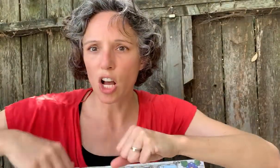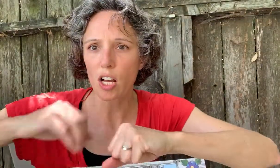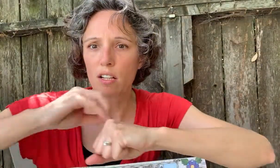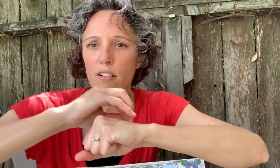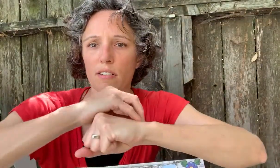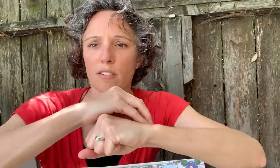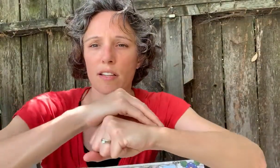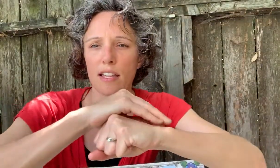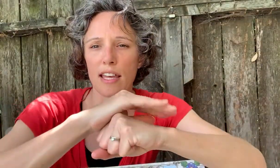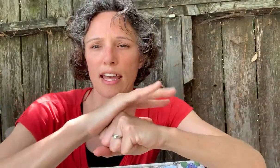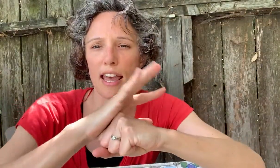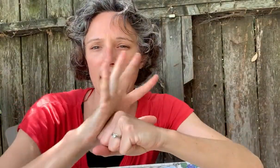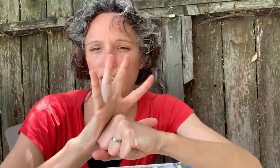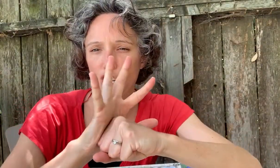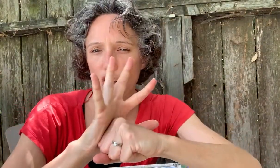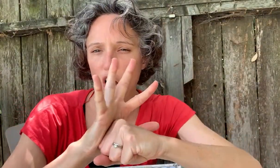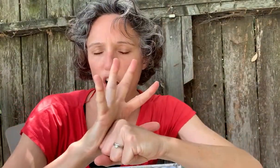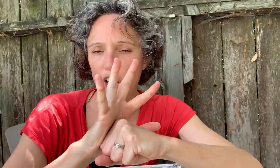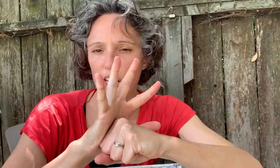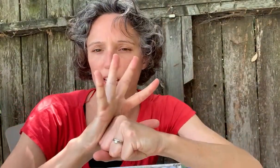hedgehog? Hedgehog